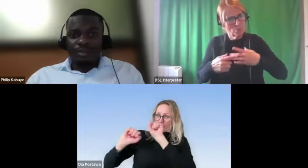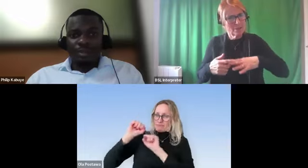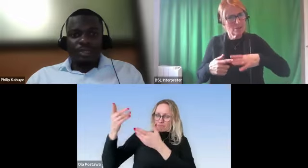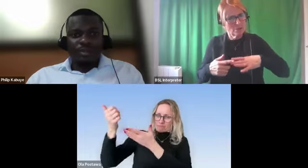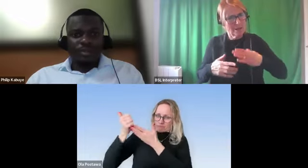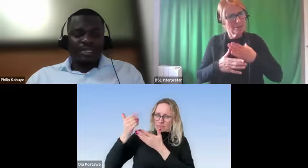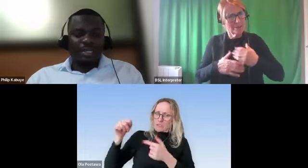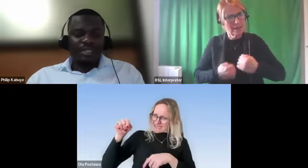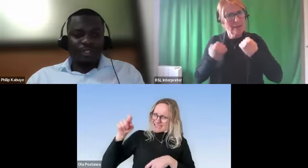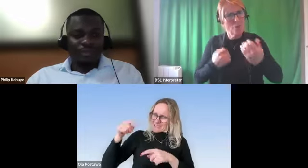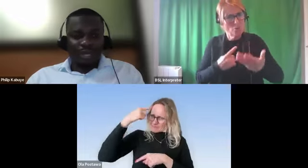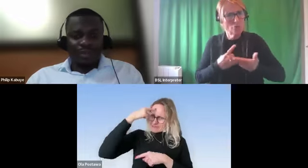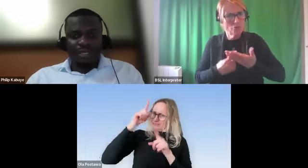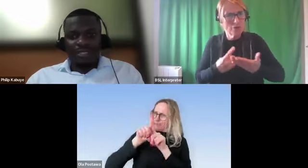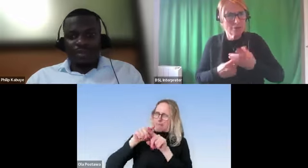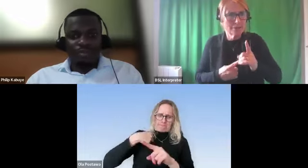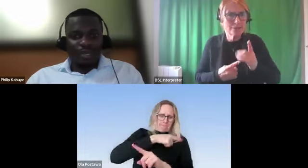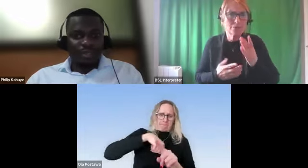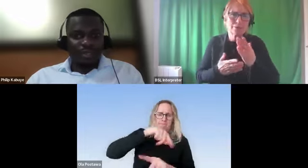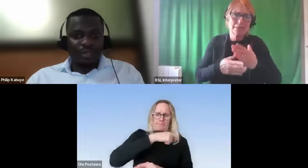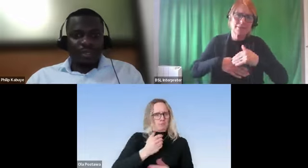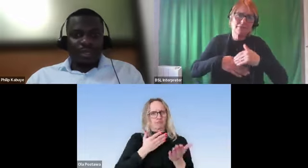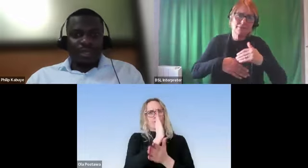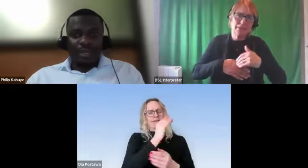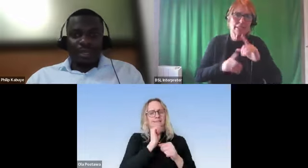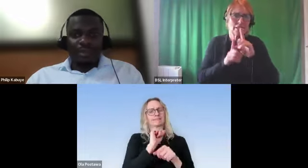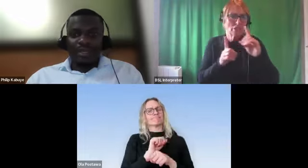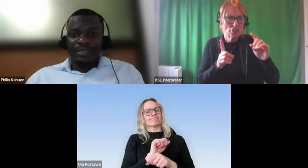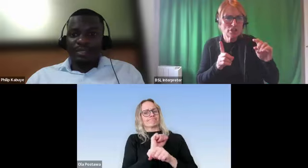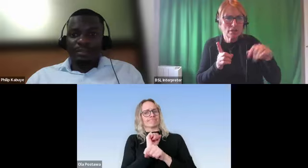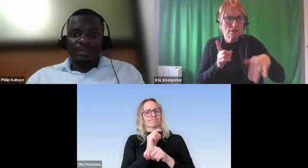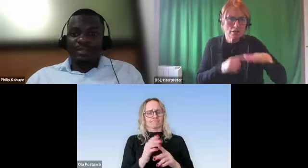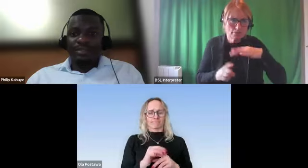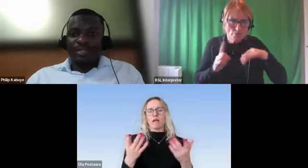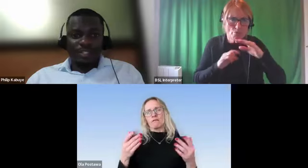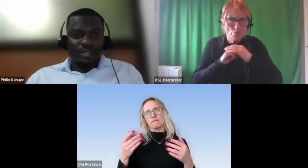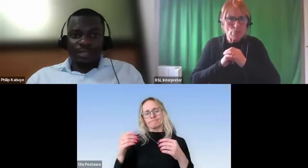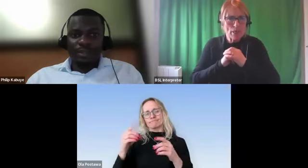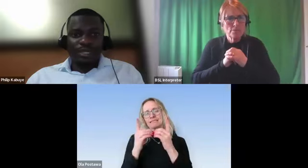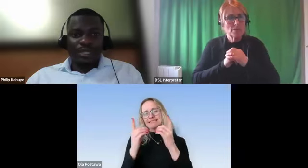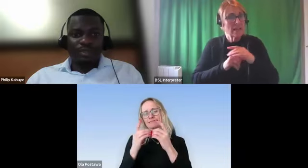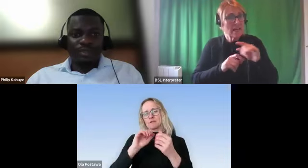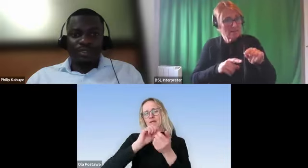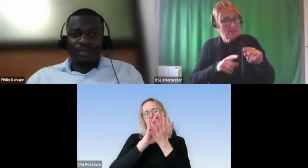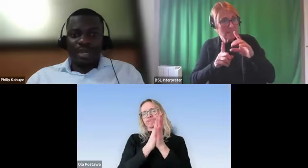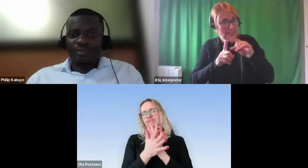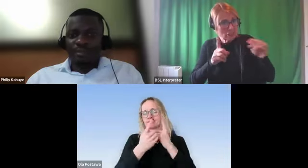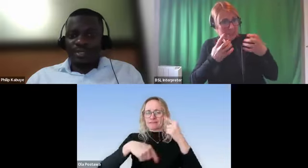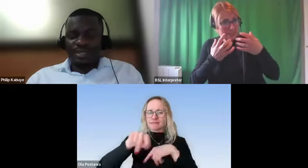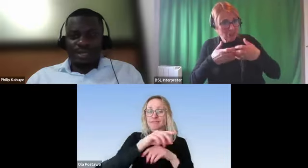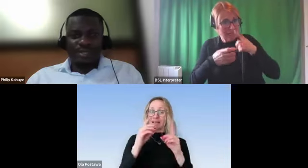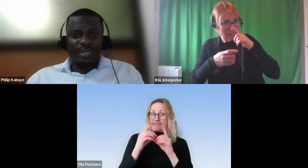And today, as we all know, this has a huge bearing on the digital space. And if digital technology can be used